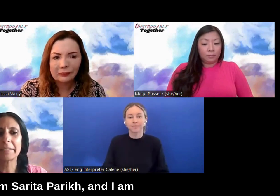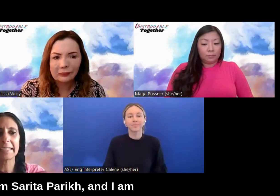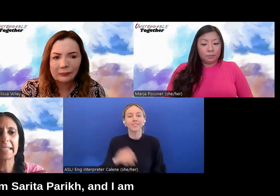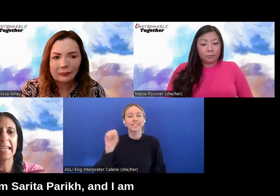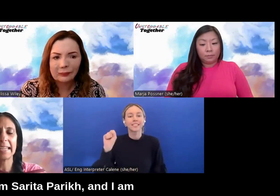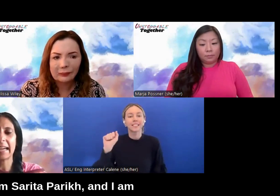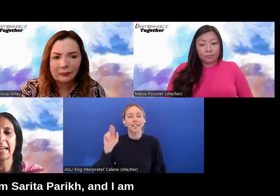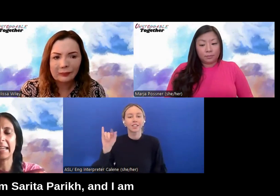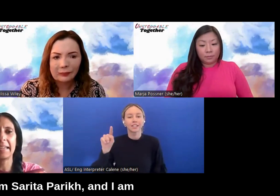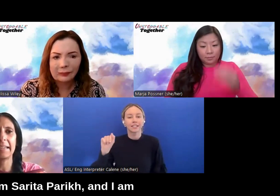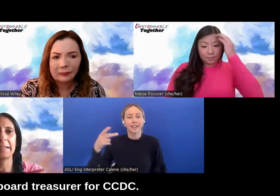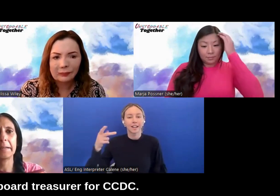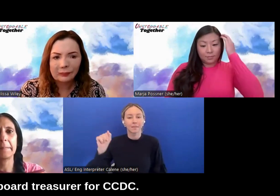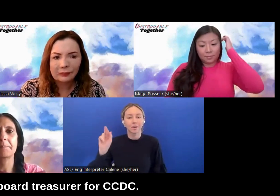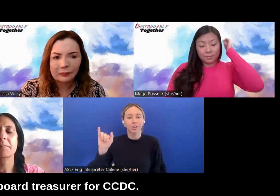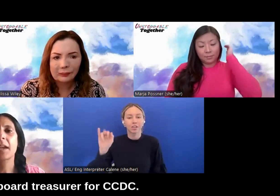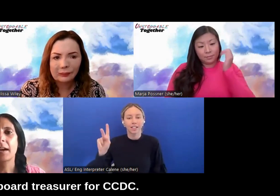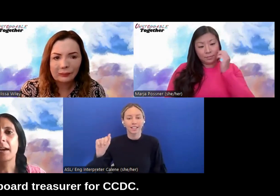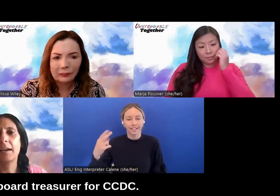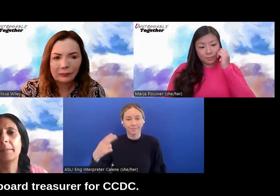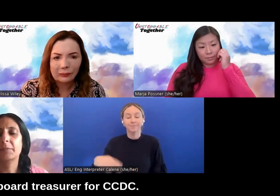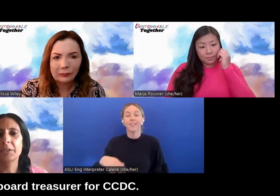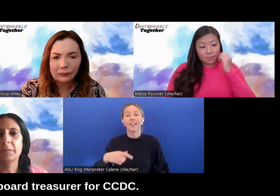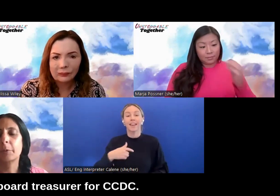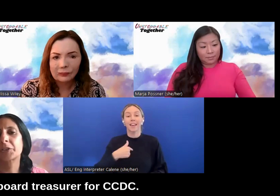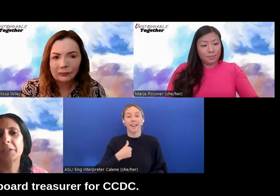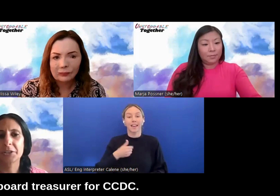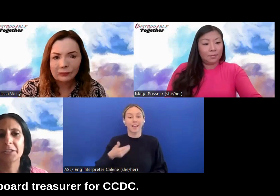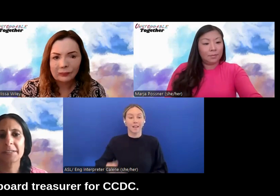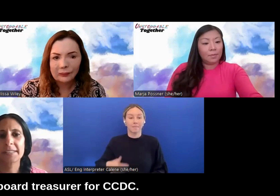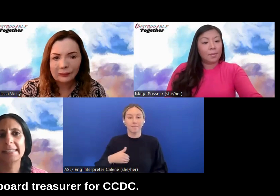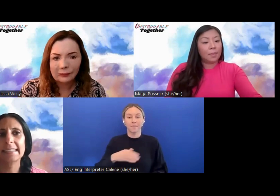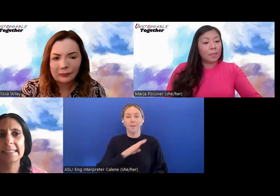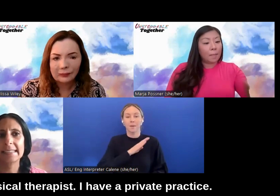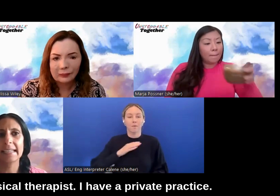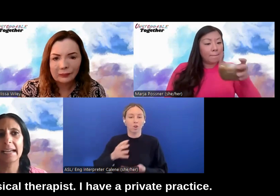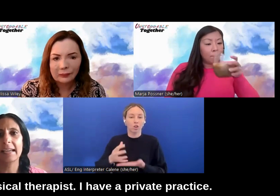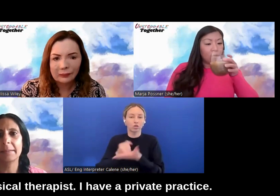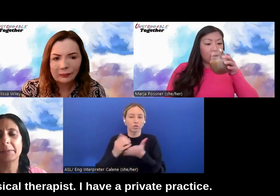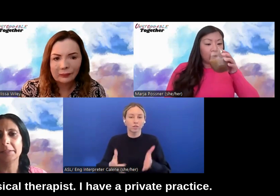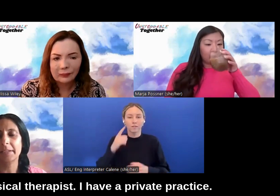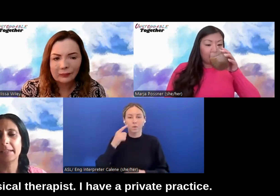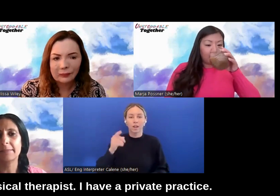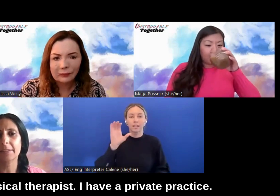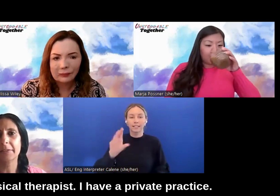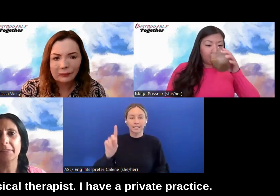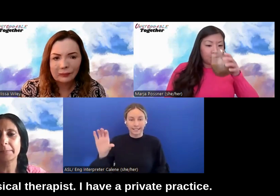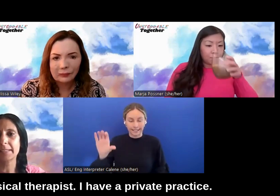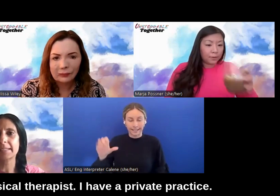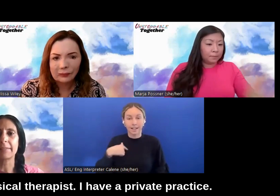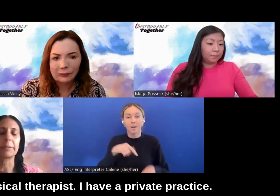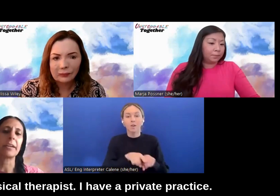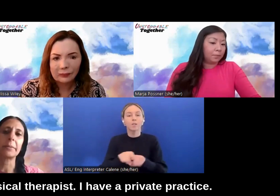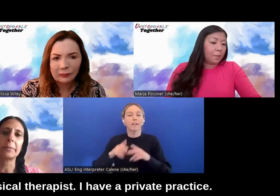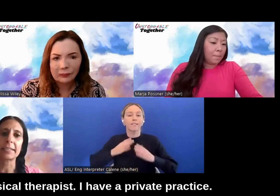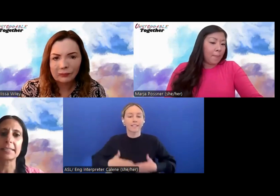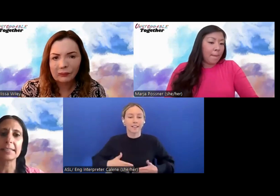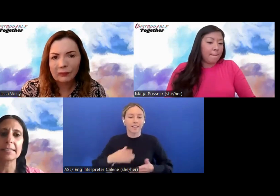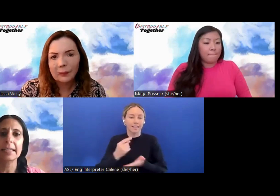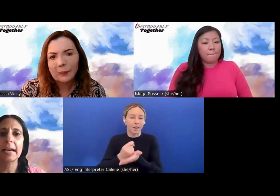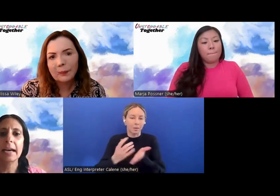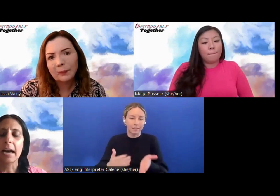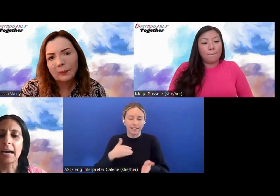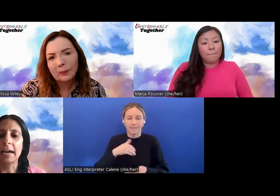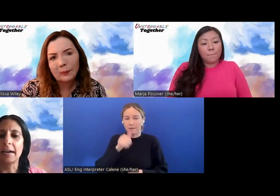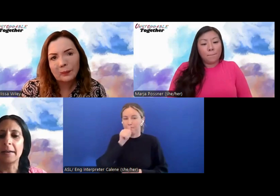Sarita Parikh, and I am board treasurer for CCDC. I am also a physical therapist. I have a private